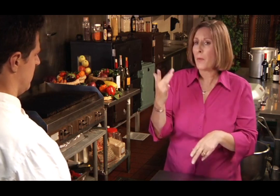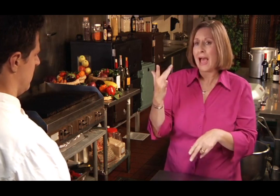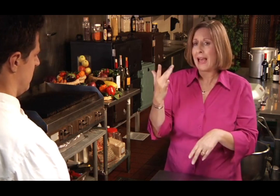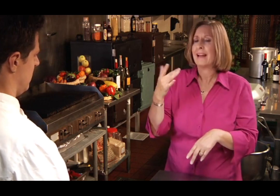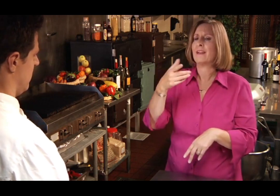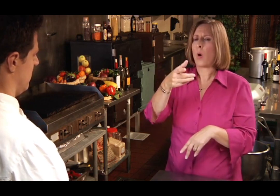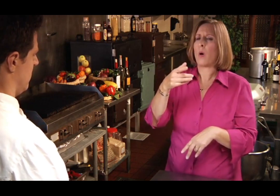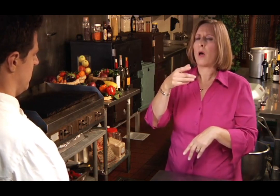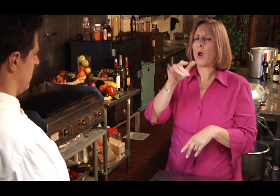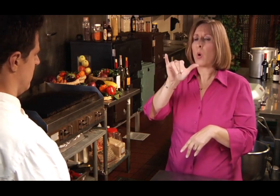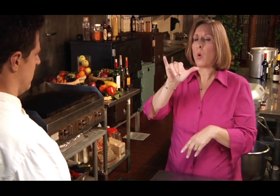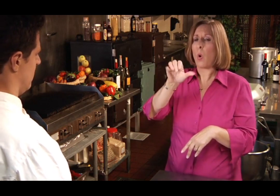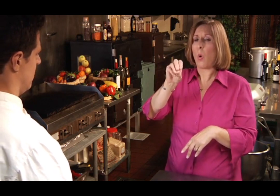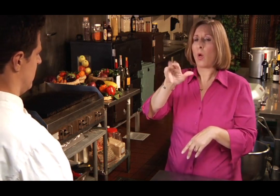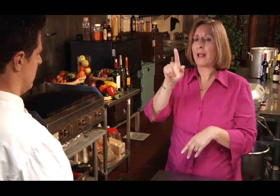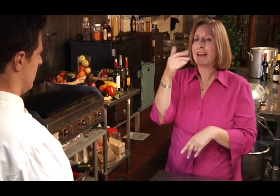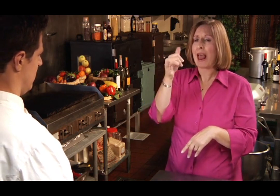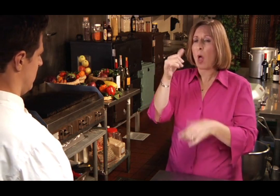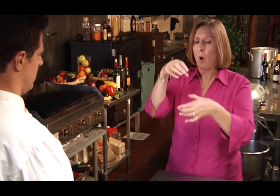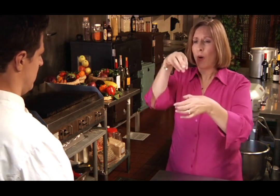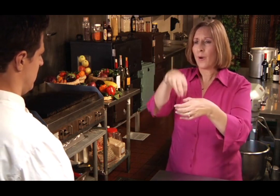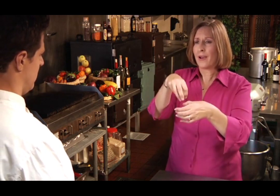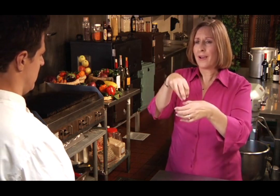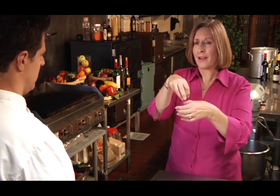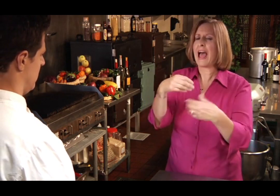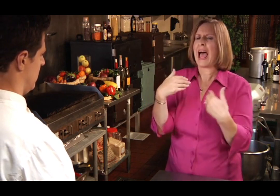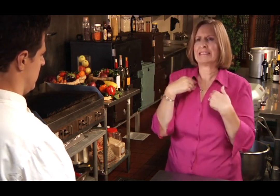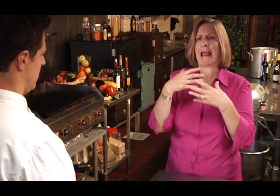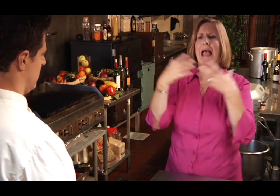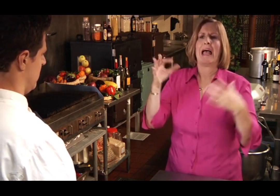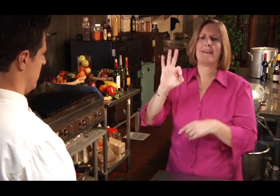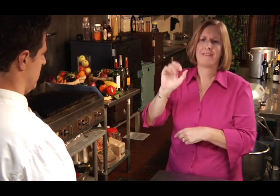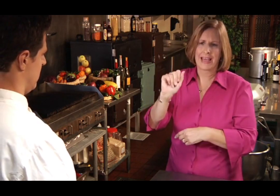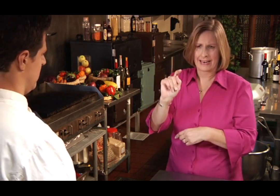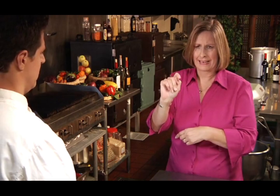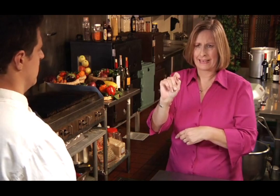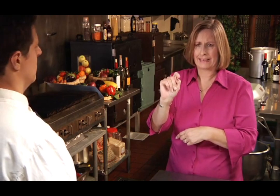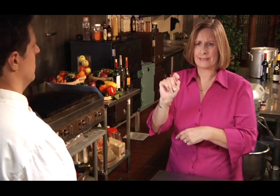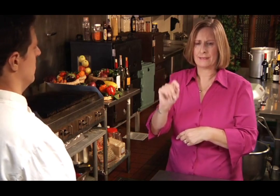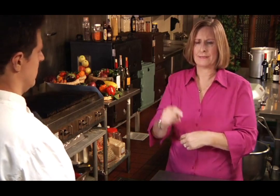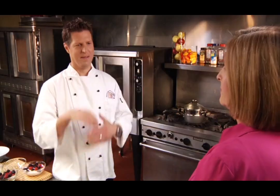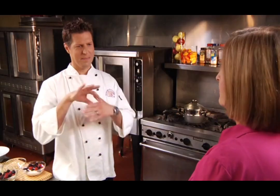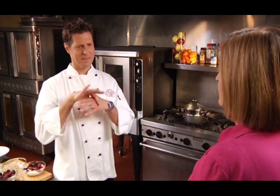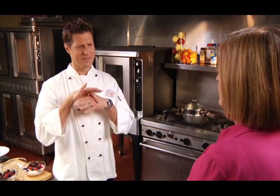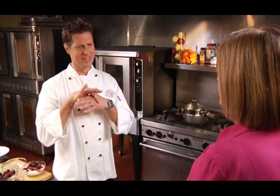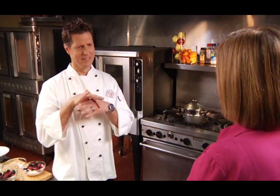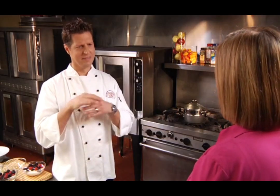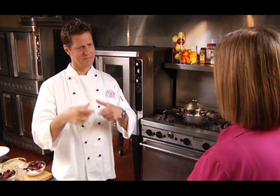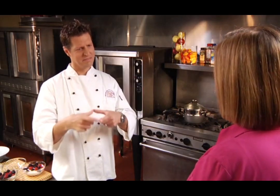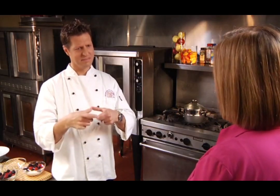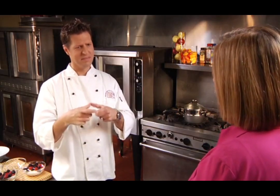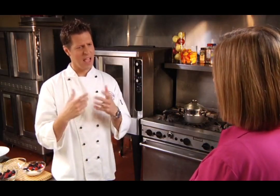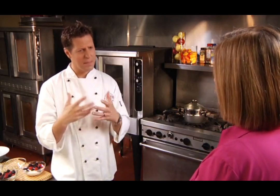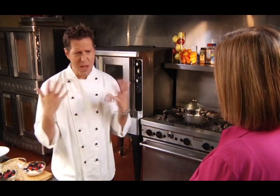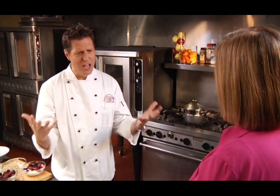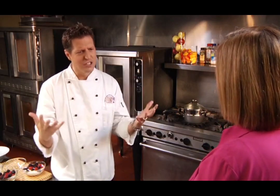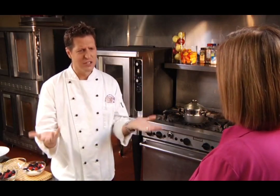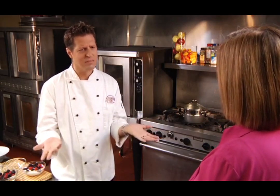whole egg a day because the yolk, the yellow part of the egg, contains a lot of fat. What is considered a serving in this meat